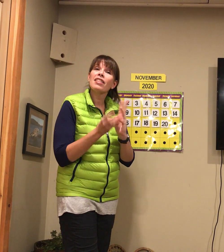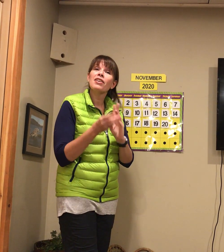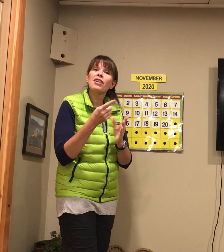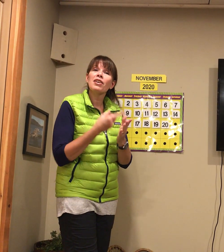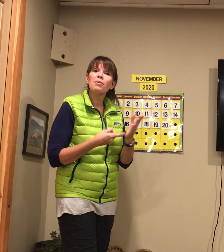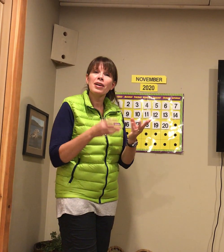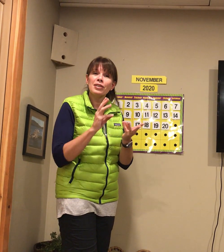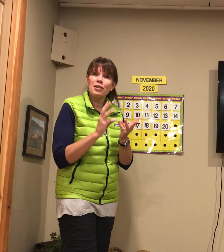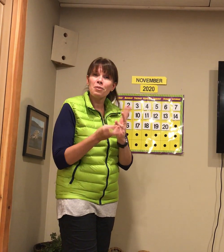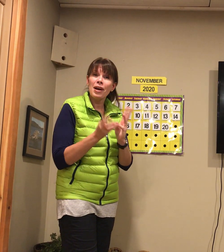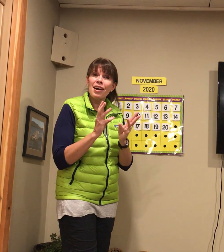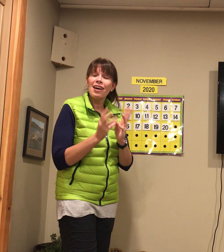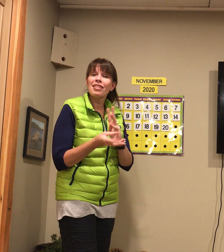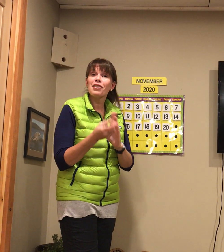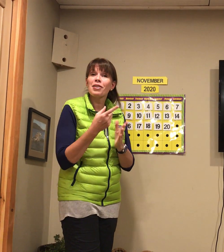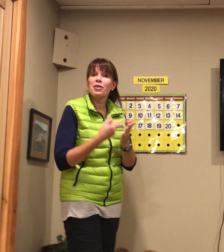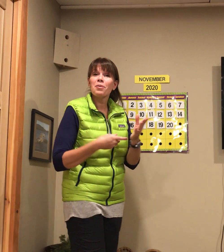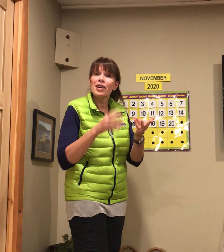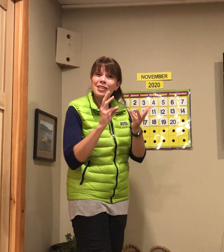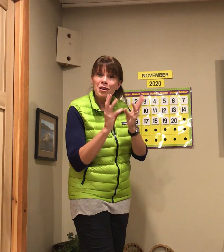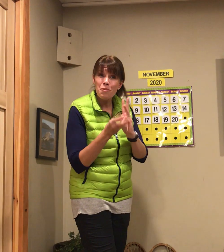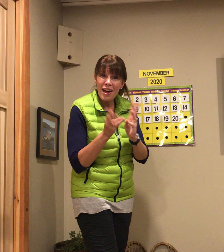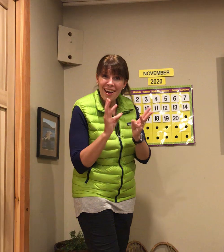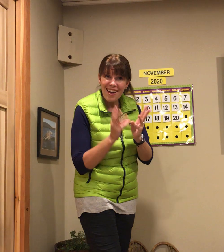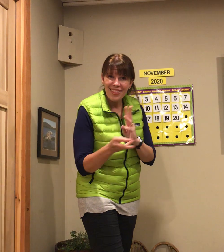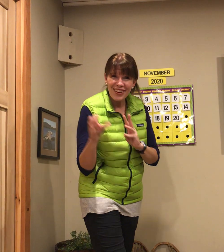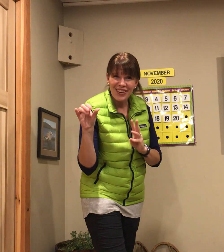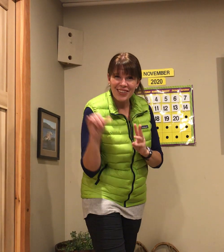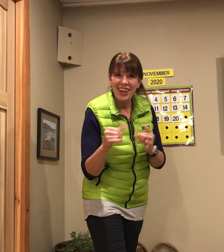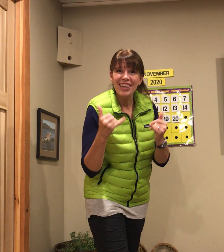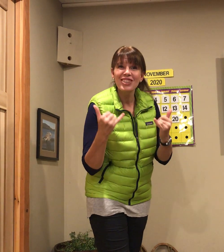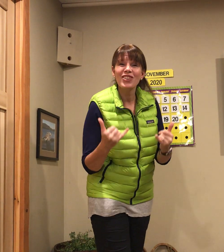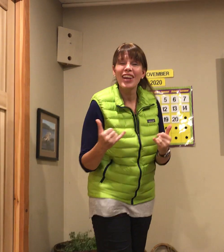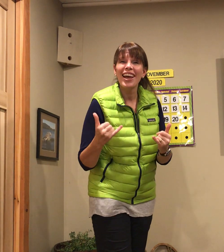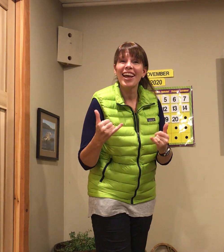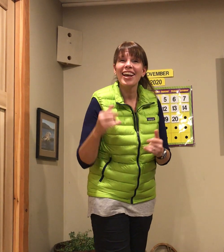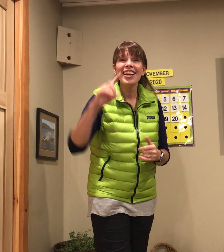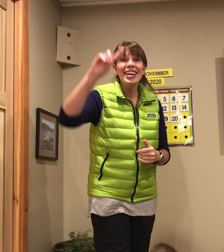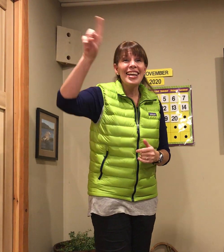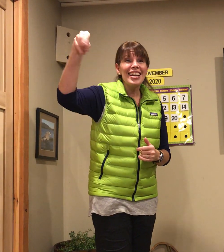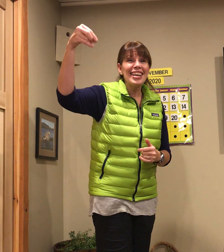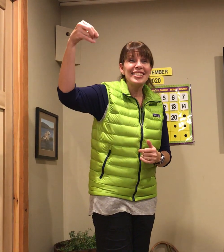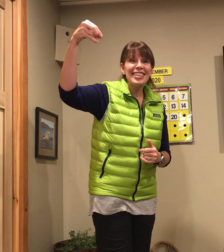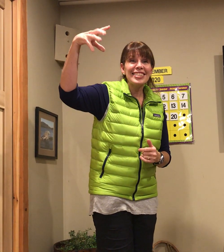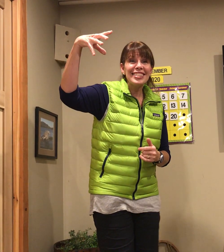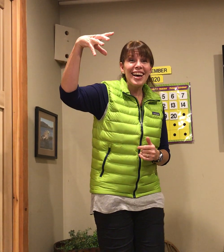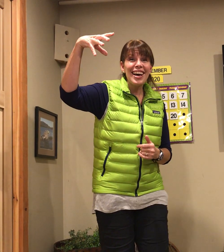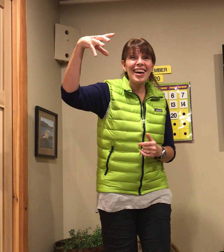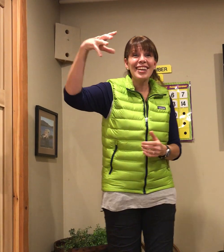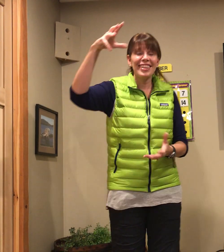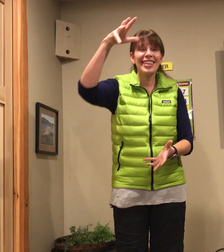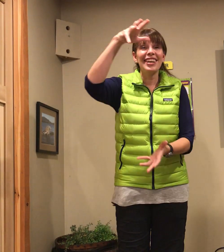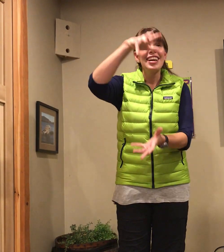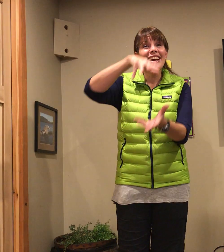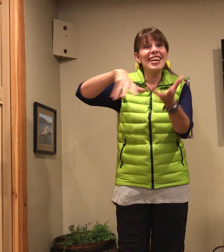weather? What's the weather? What's the weather like today? Is it sunny? Is